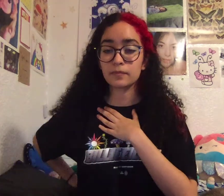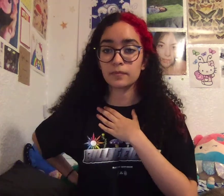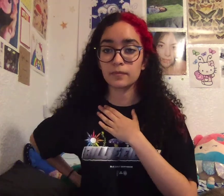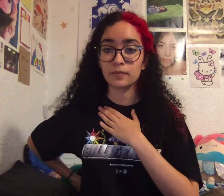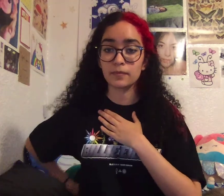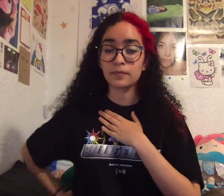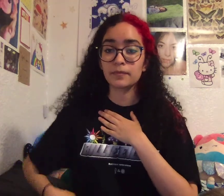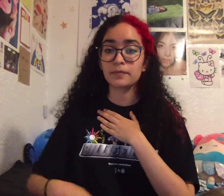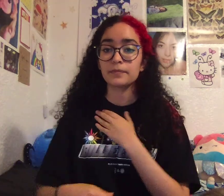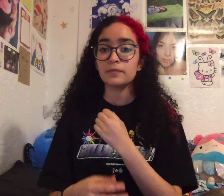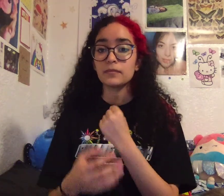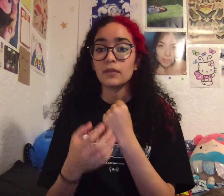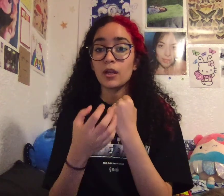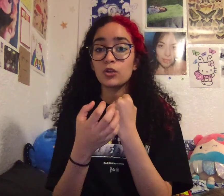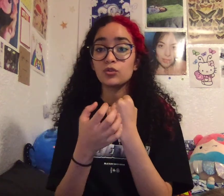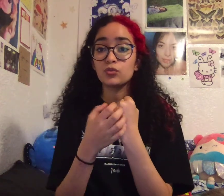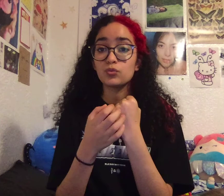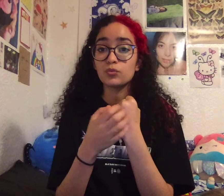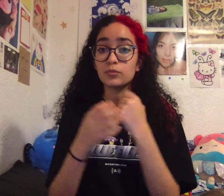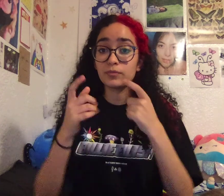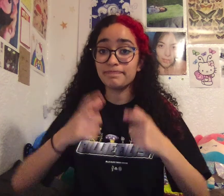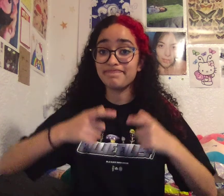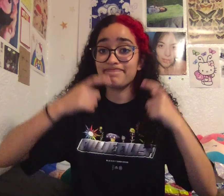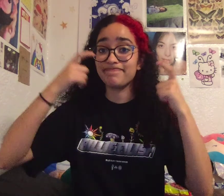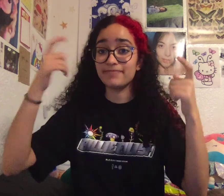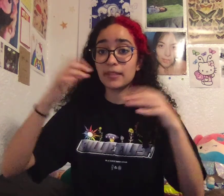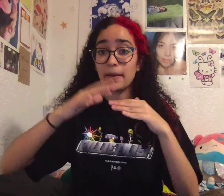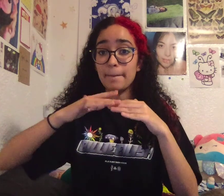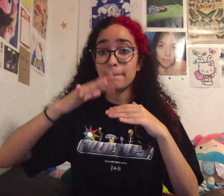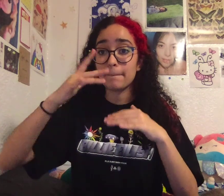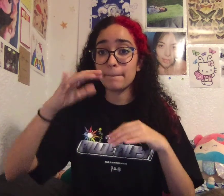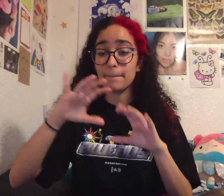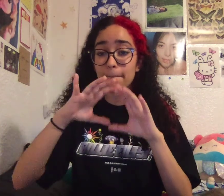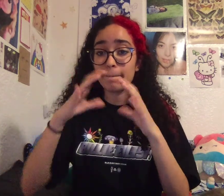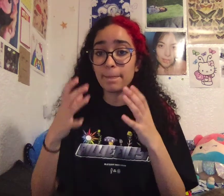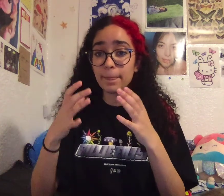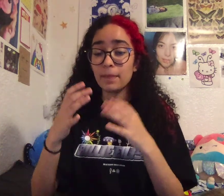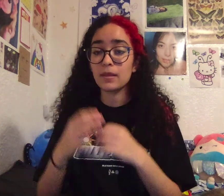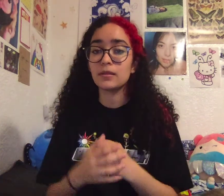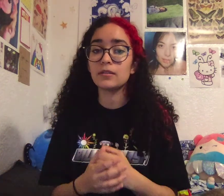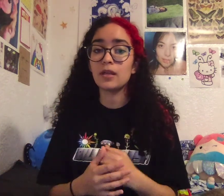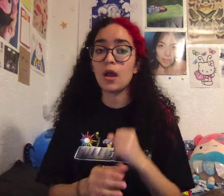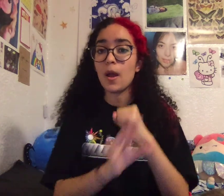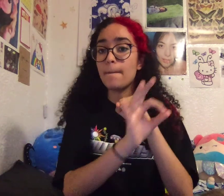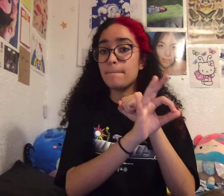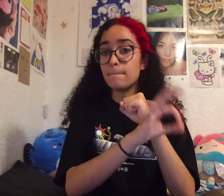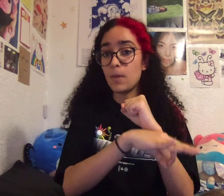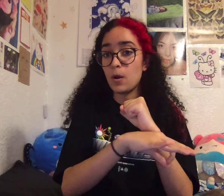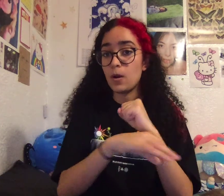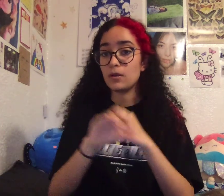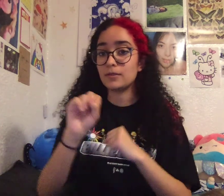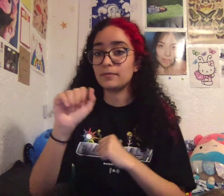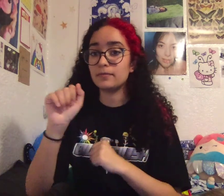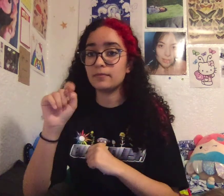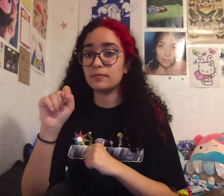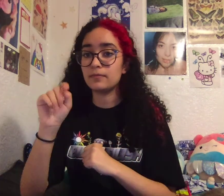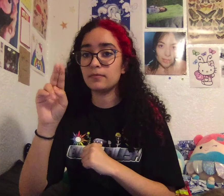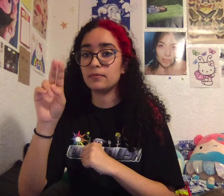Jupiter is the giant gas planet in between Mars and Saturn. The sixth